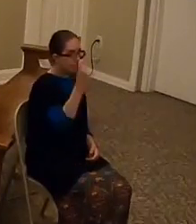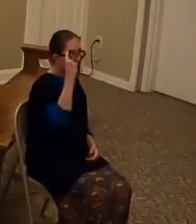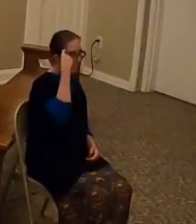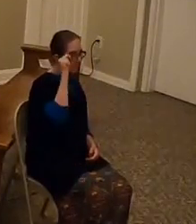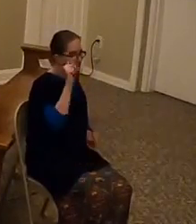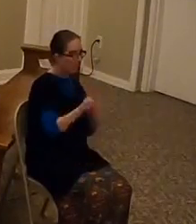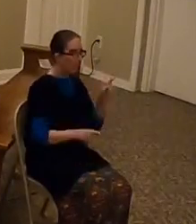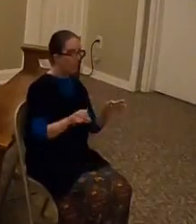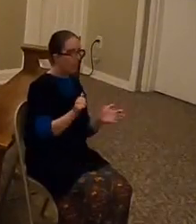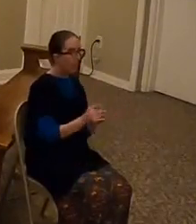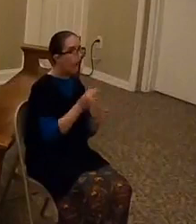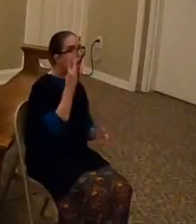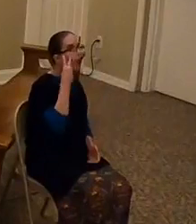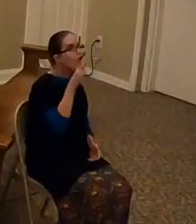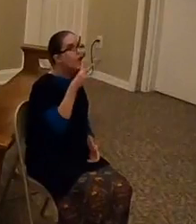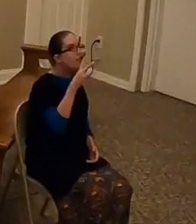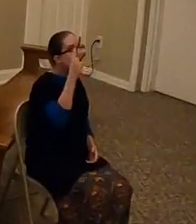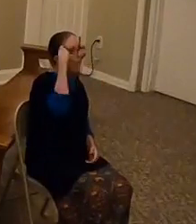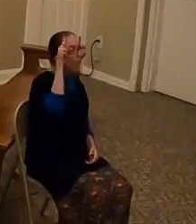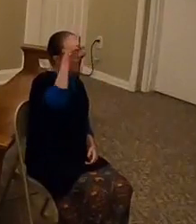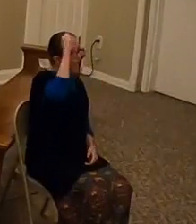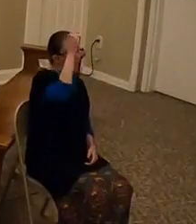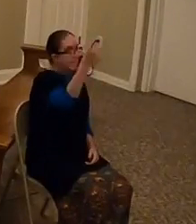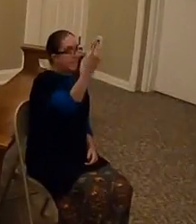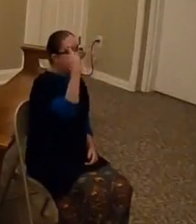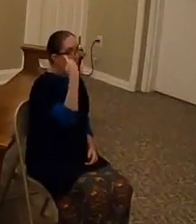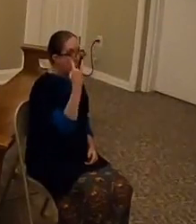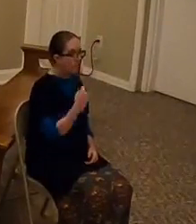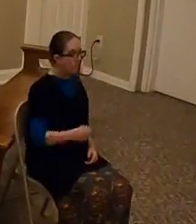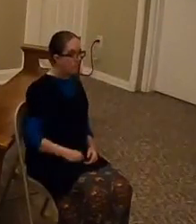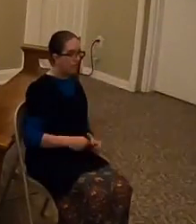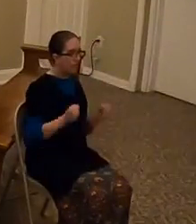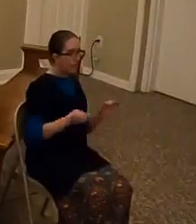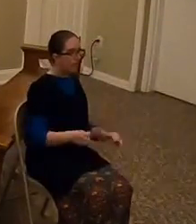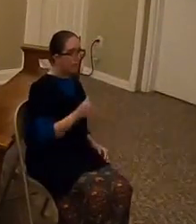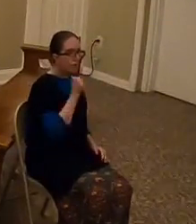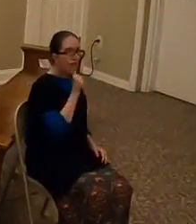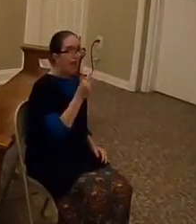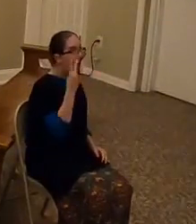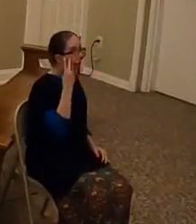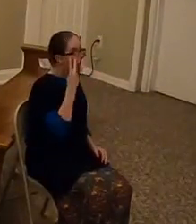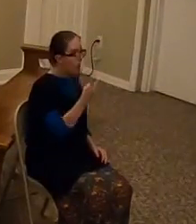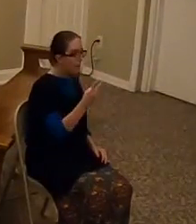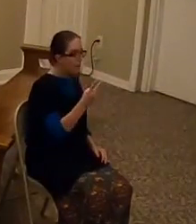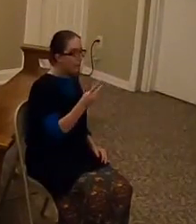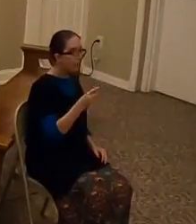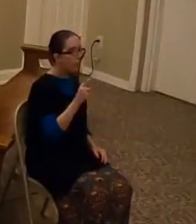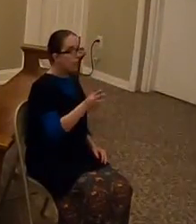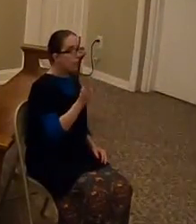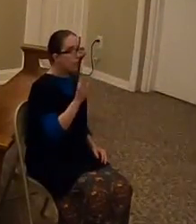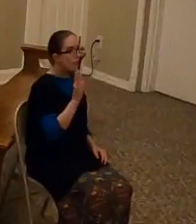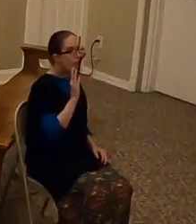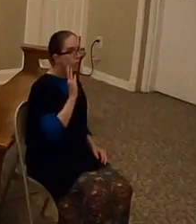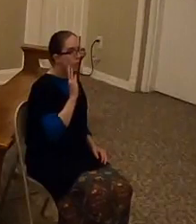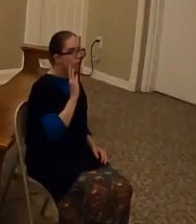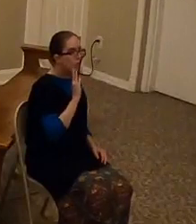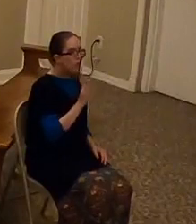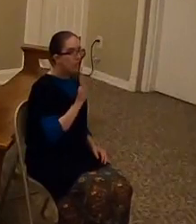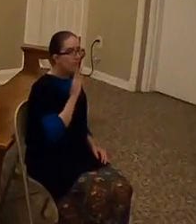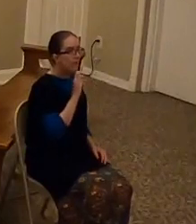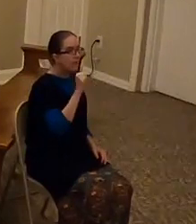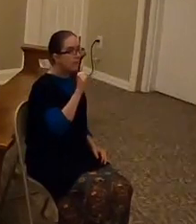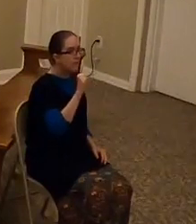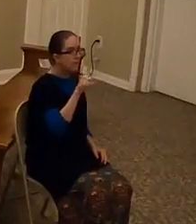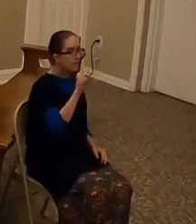for those that are looking for his appearing. If you're not really looking for his appearing, you're going to get a little sloppy with living for